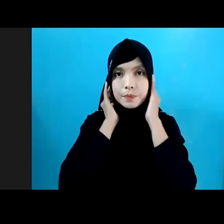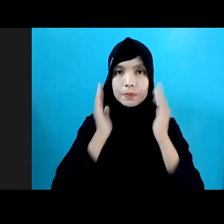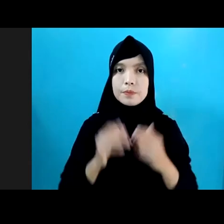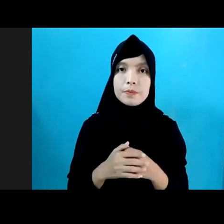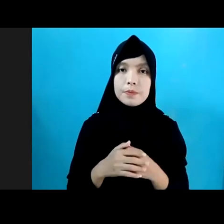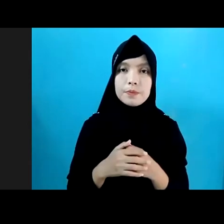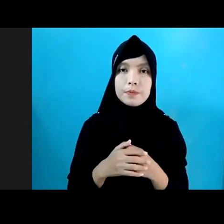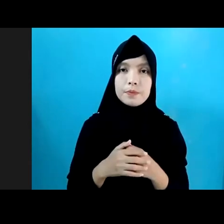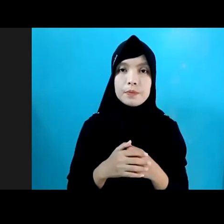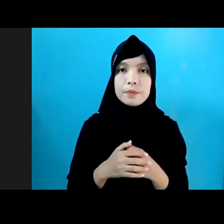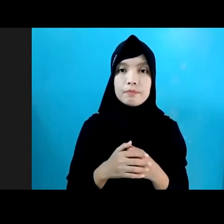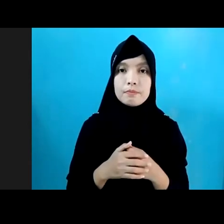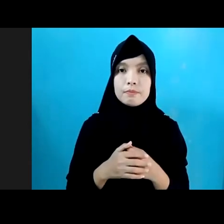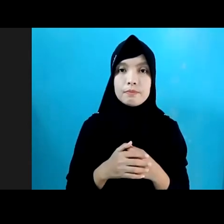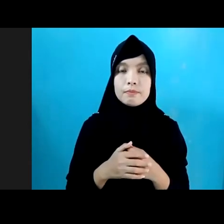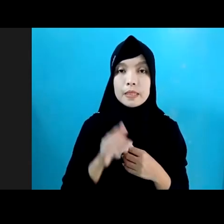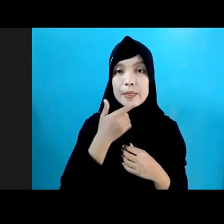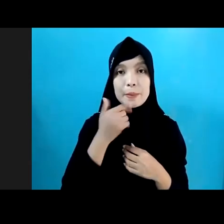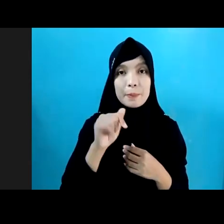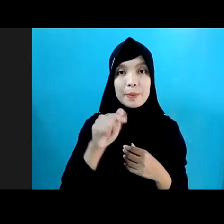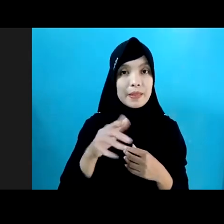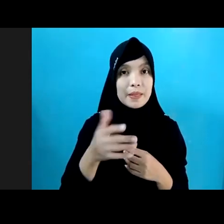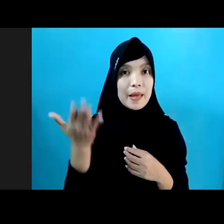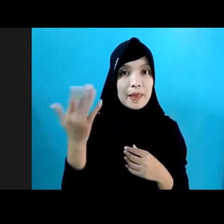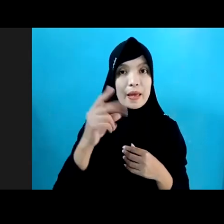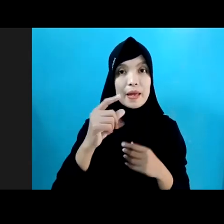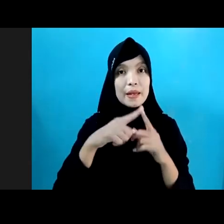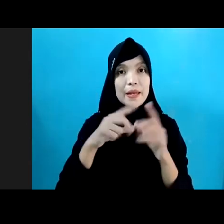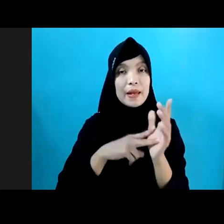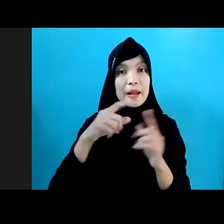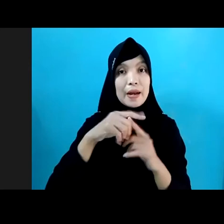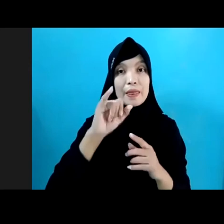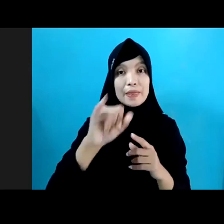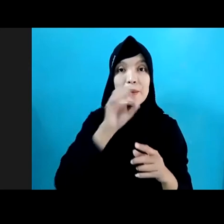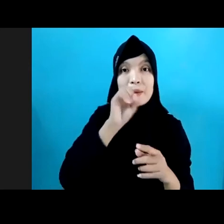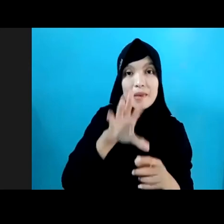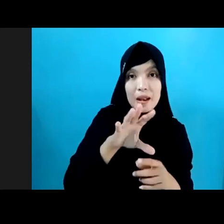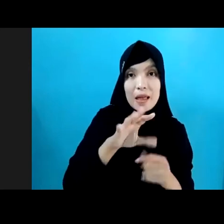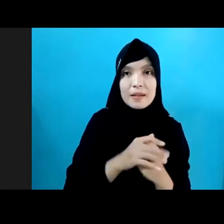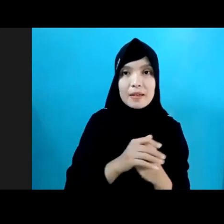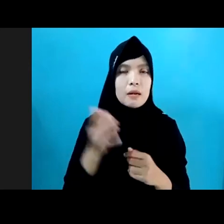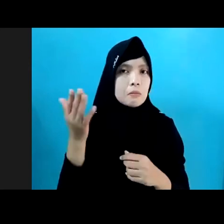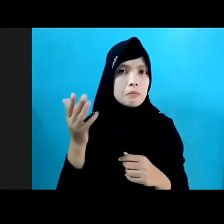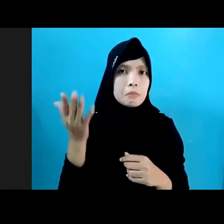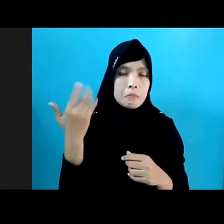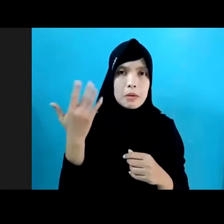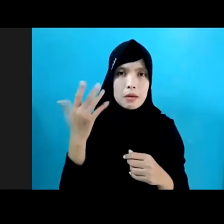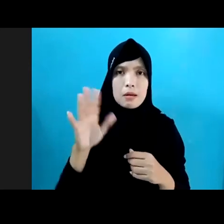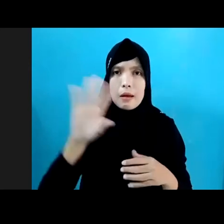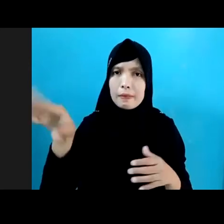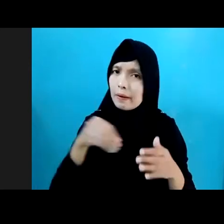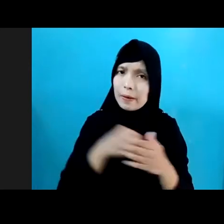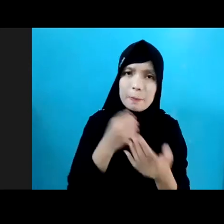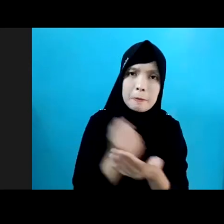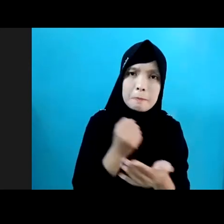They Know What They're About And They Know They Have Power And Advocacy And They Have A Voice And It's Up To